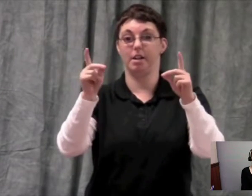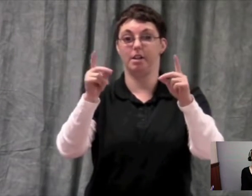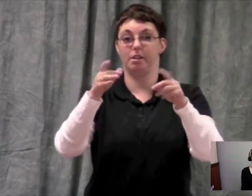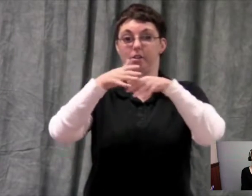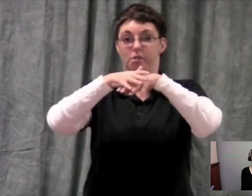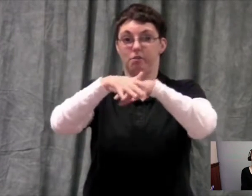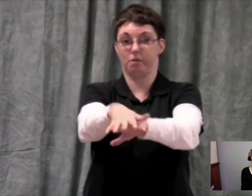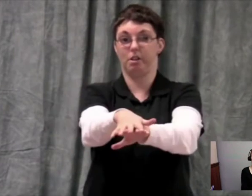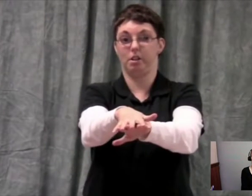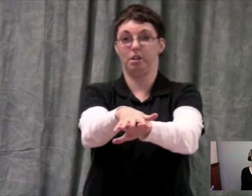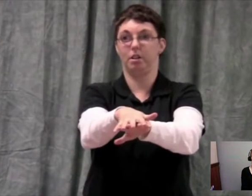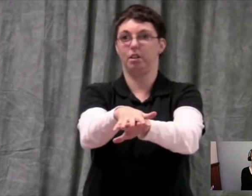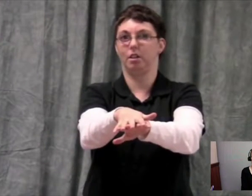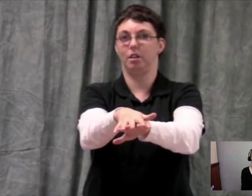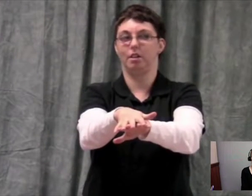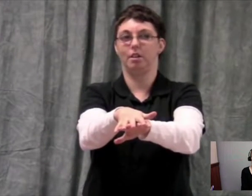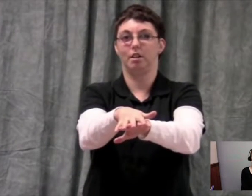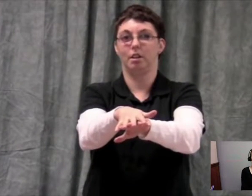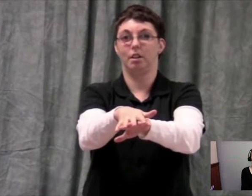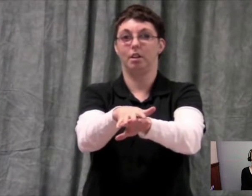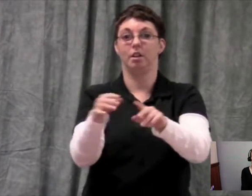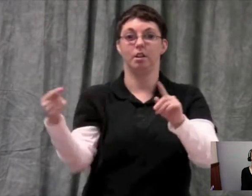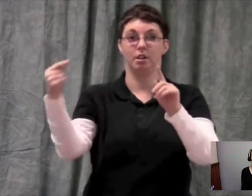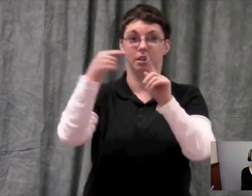for schooling, they would put me into a mainstream school, so a public school.